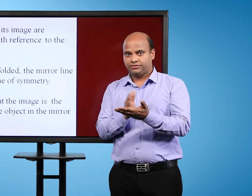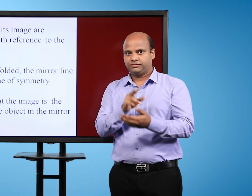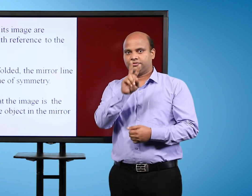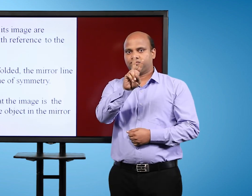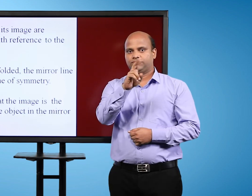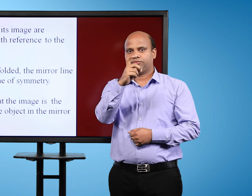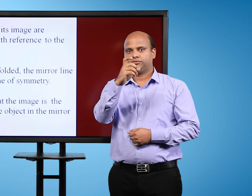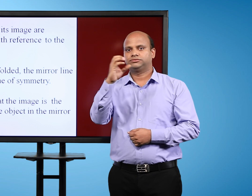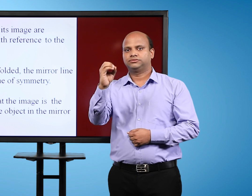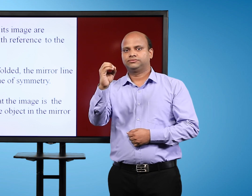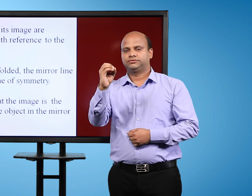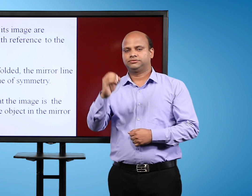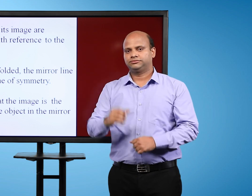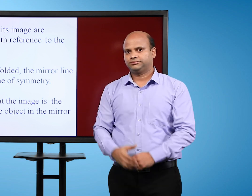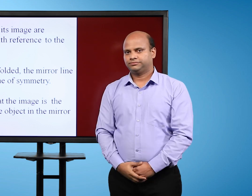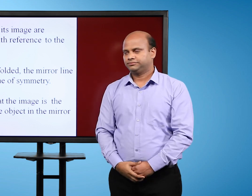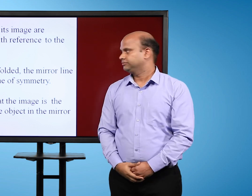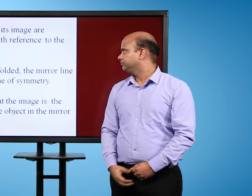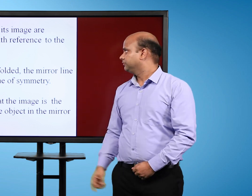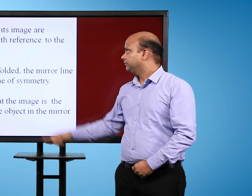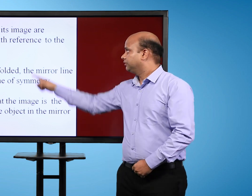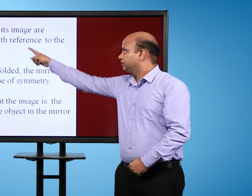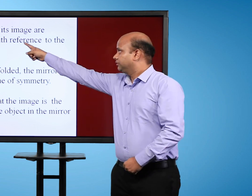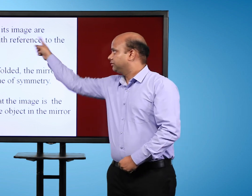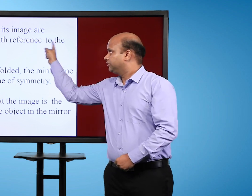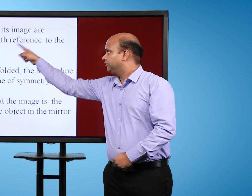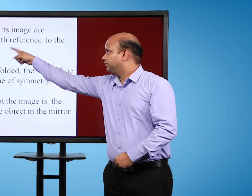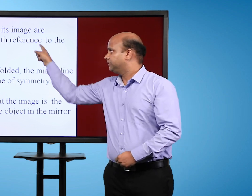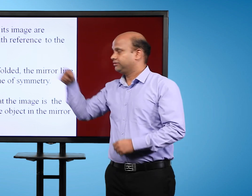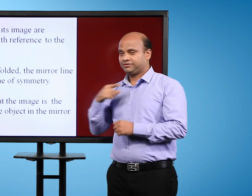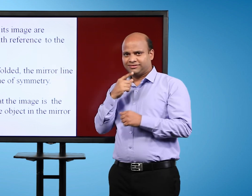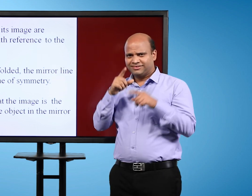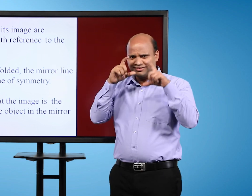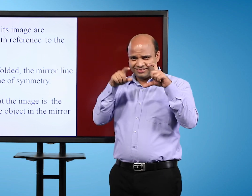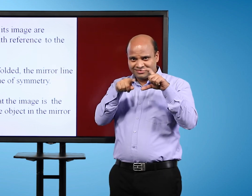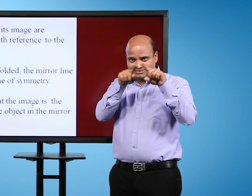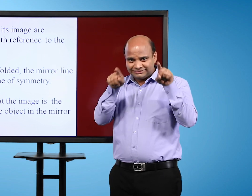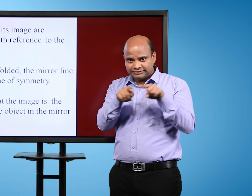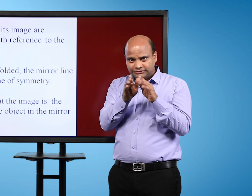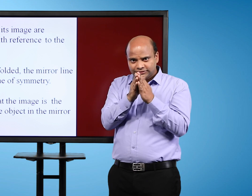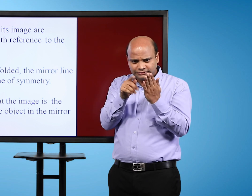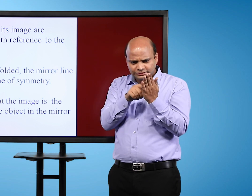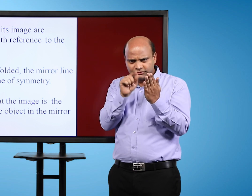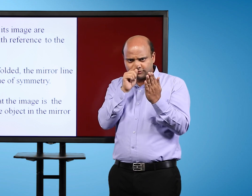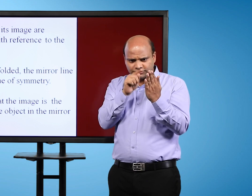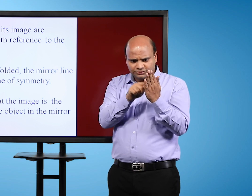Page 270. The object and its image are symmetrical with reference to the mirror